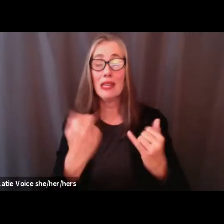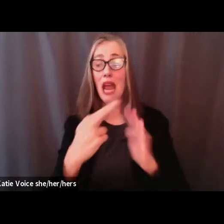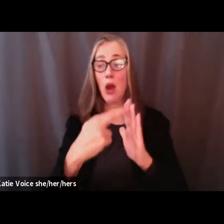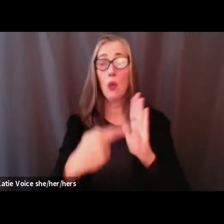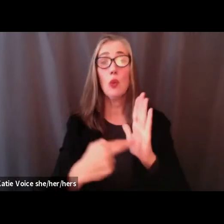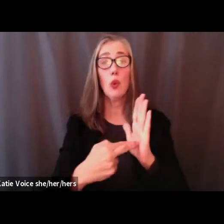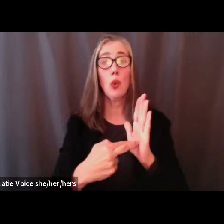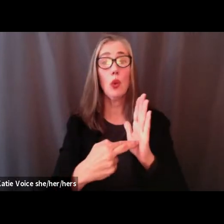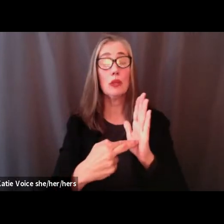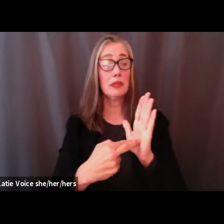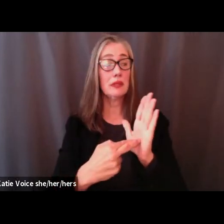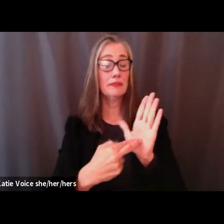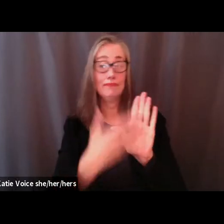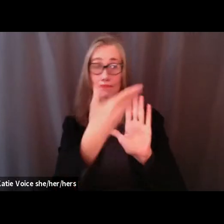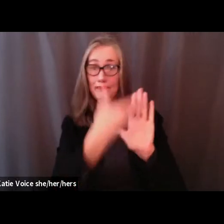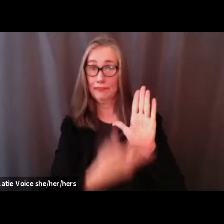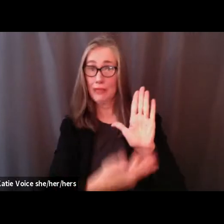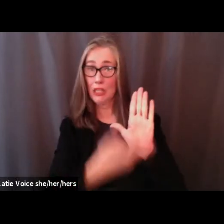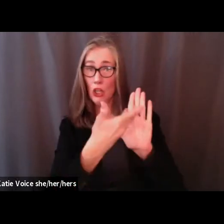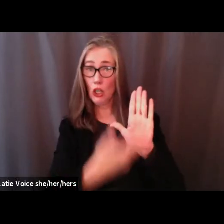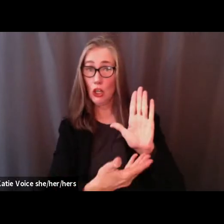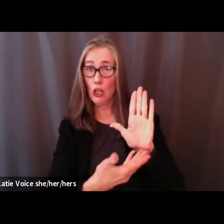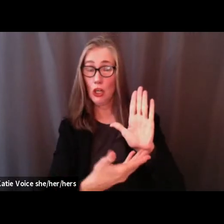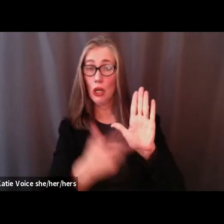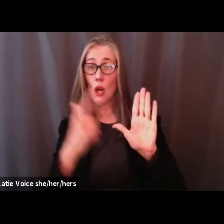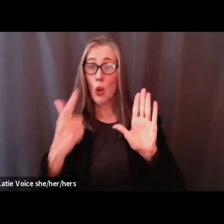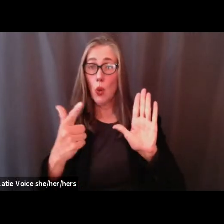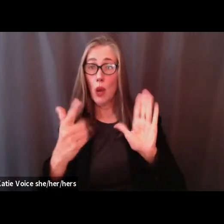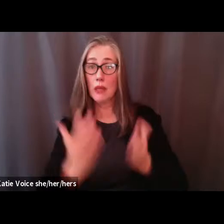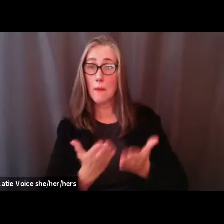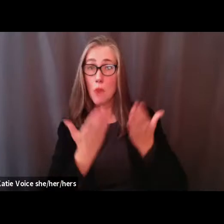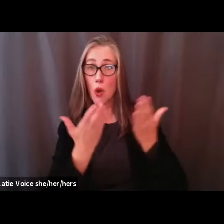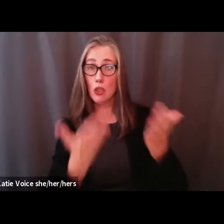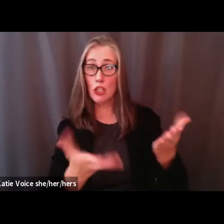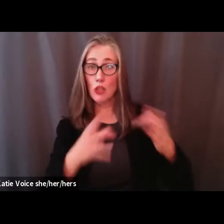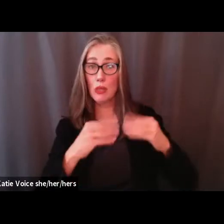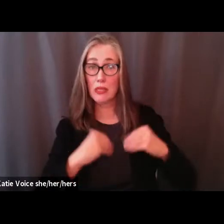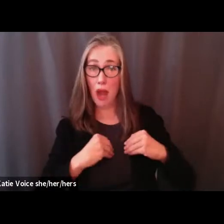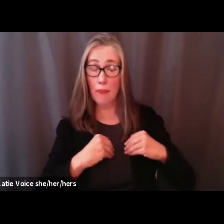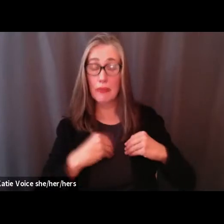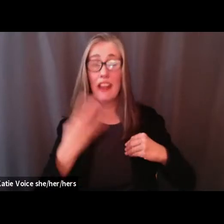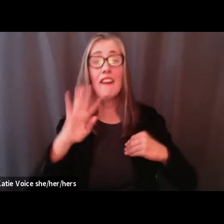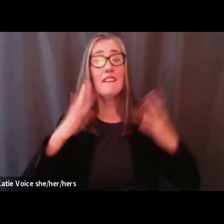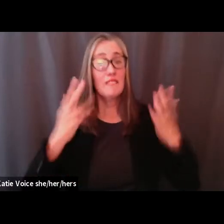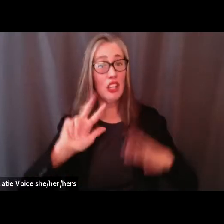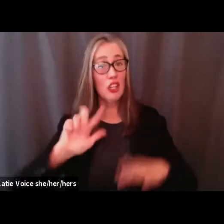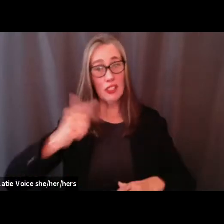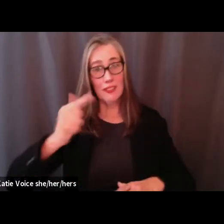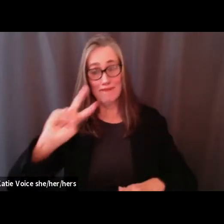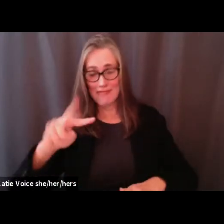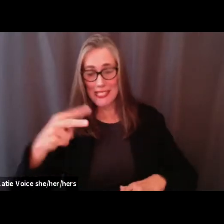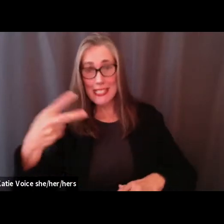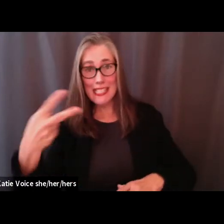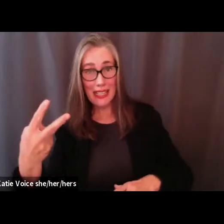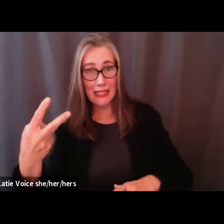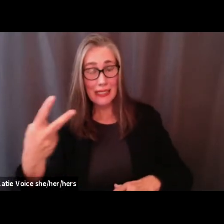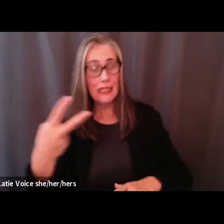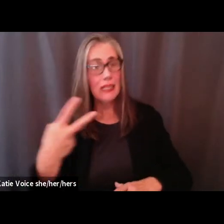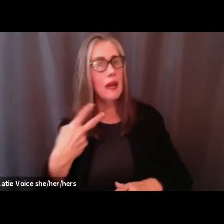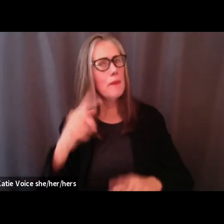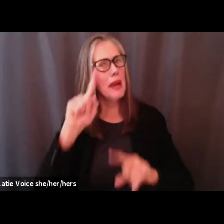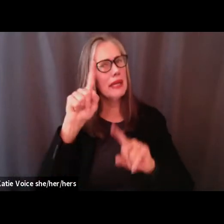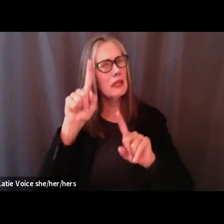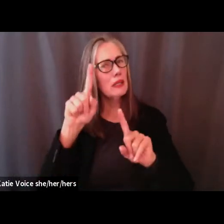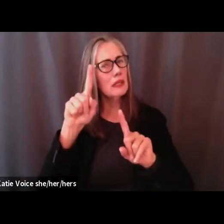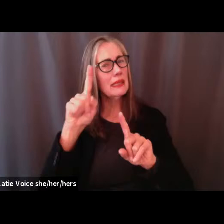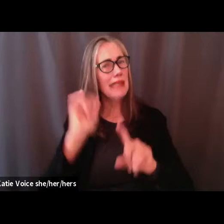There's been a motion to adopt them. It's been seconded. The question now before us is